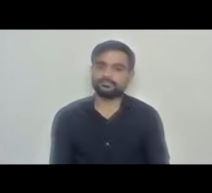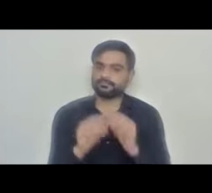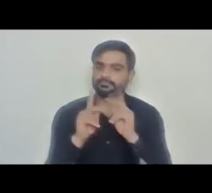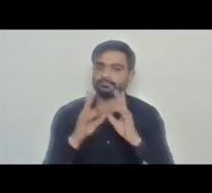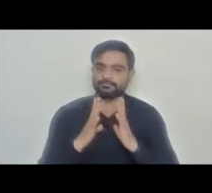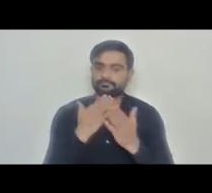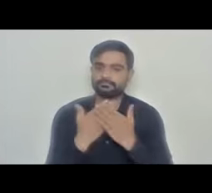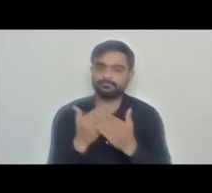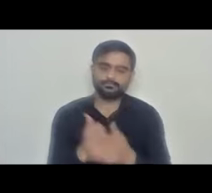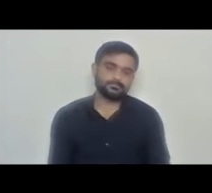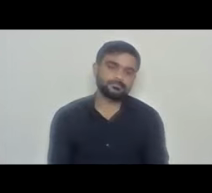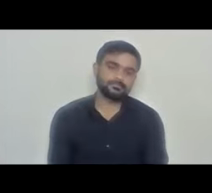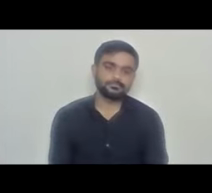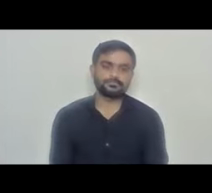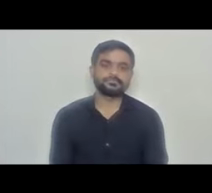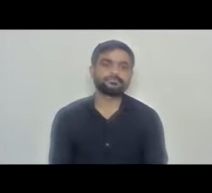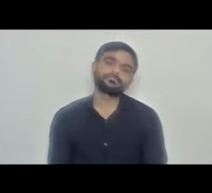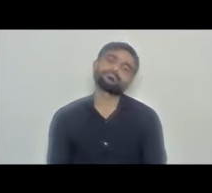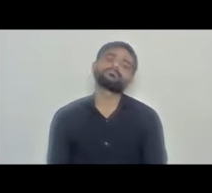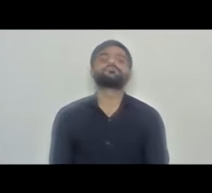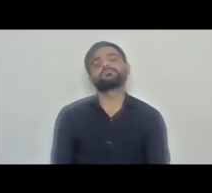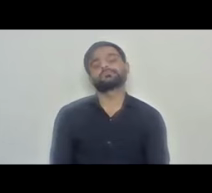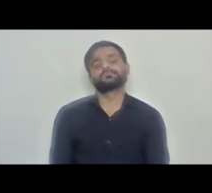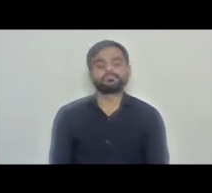Thanks. Okay. Hope it makes sense.